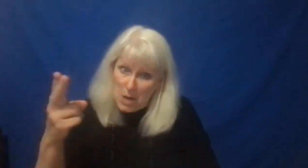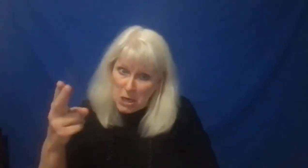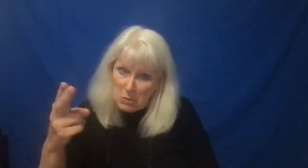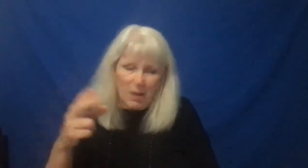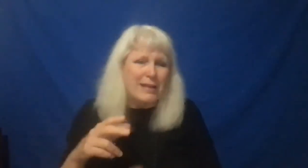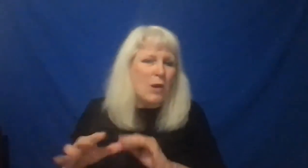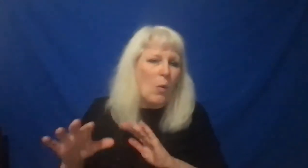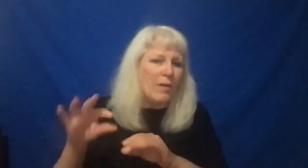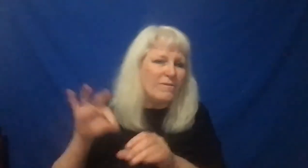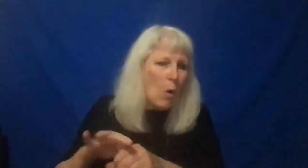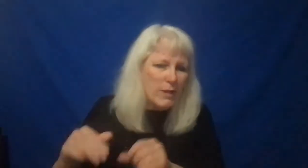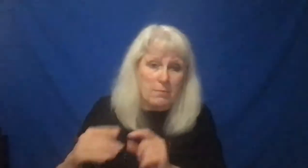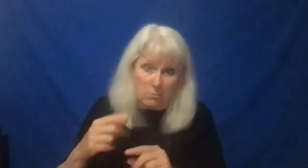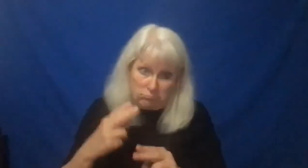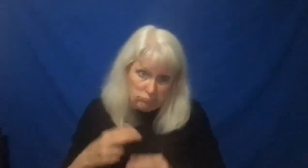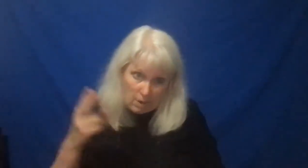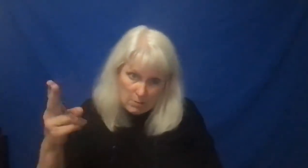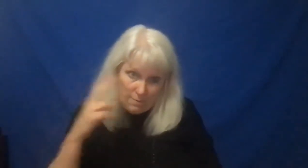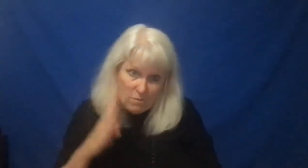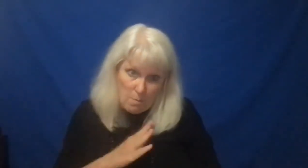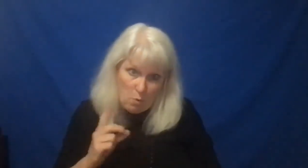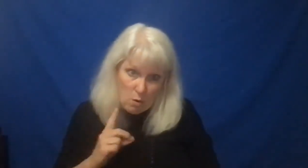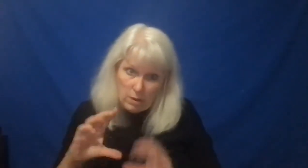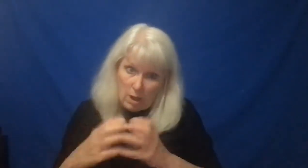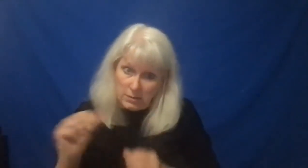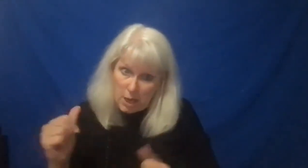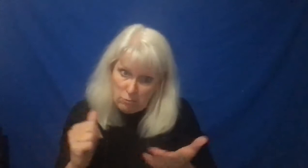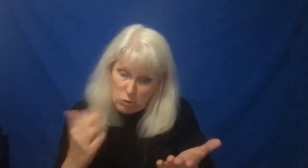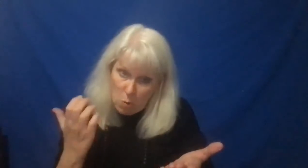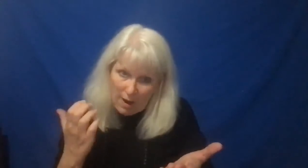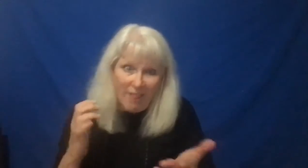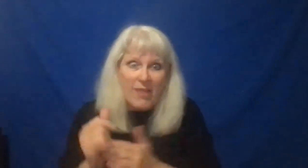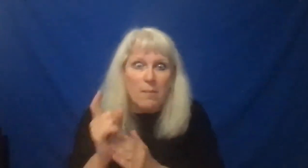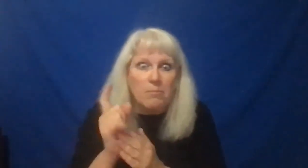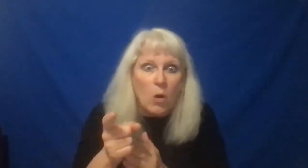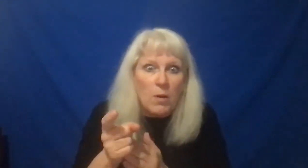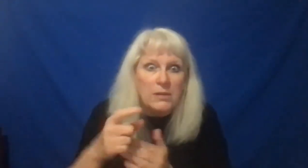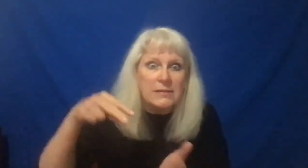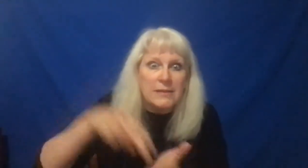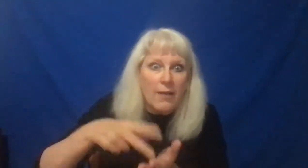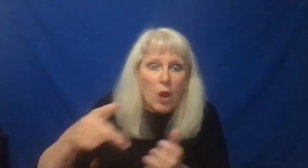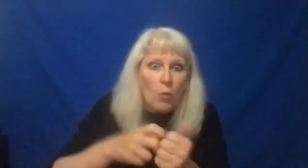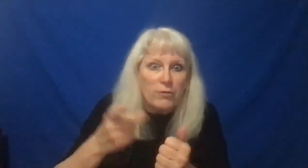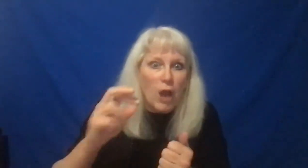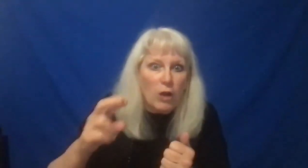a nominee as a Class A trustee on the board. So many